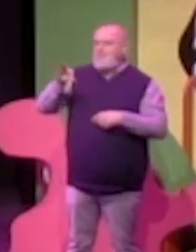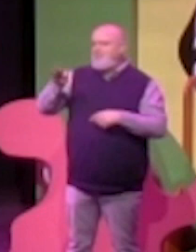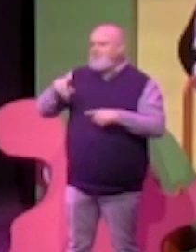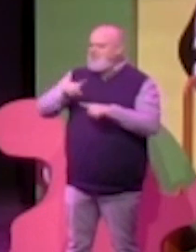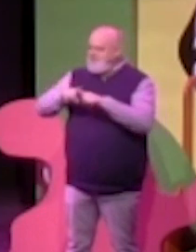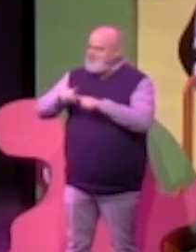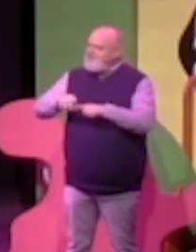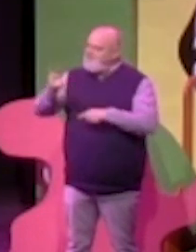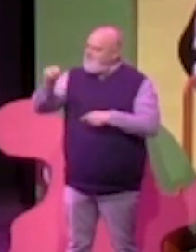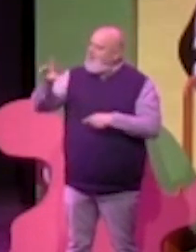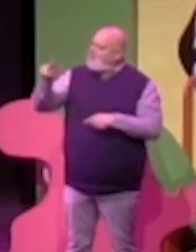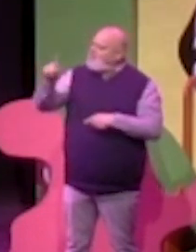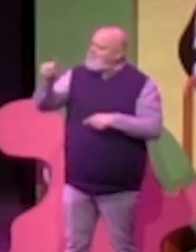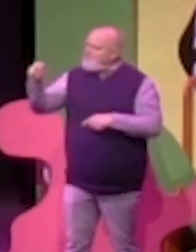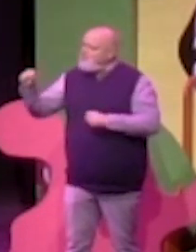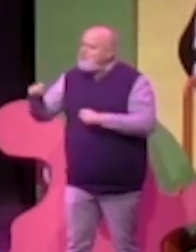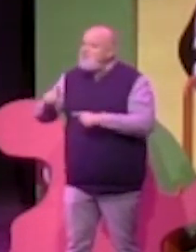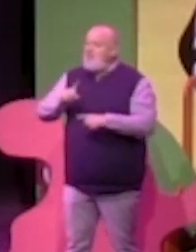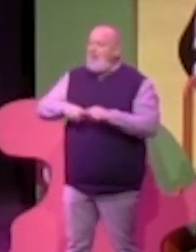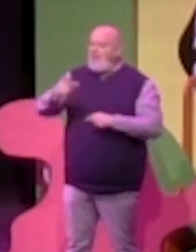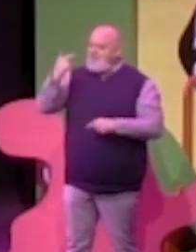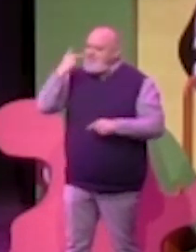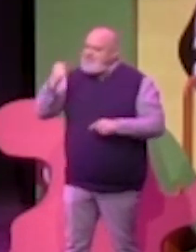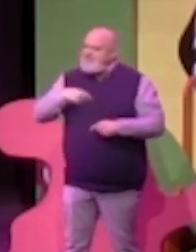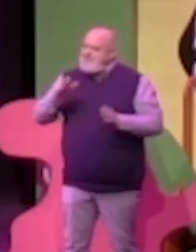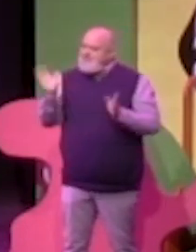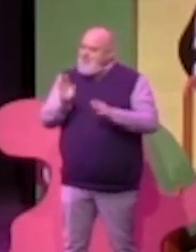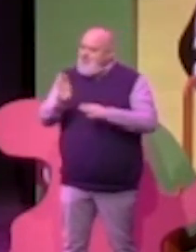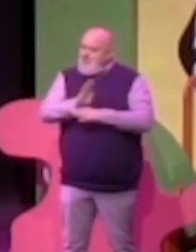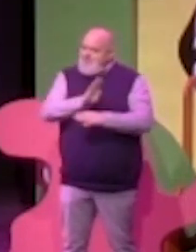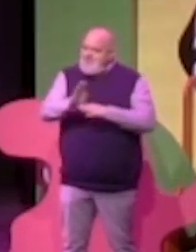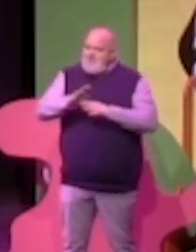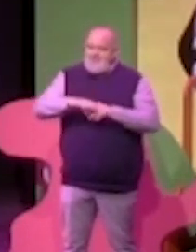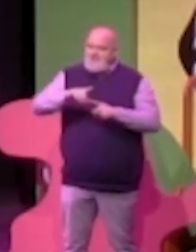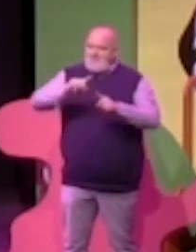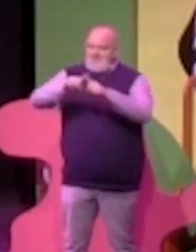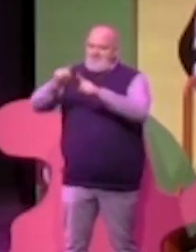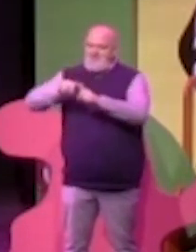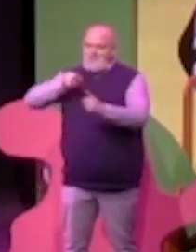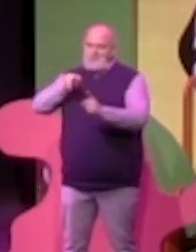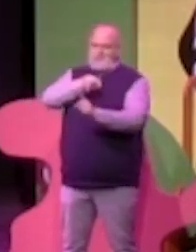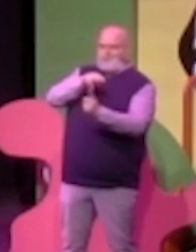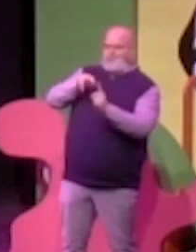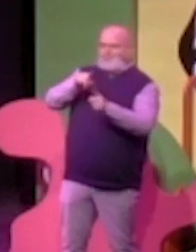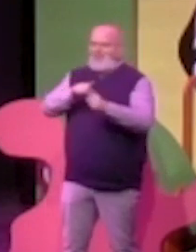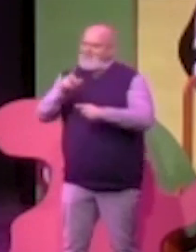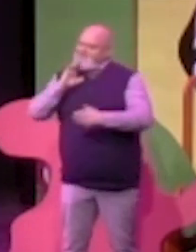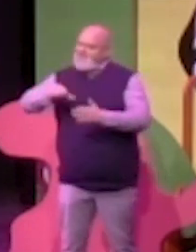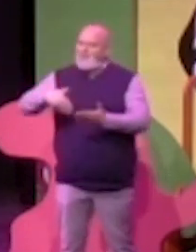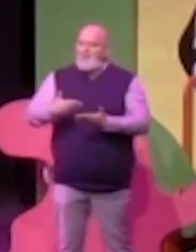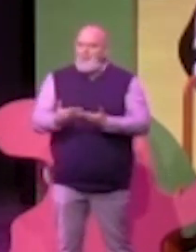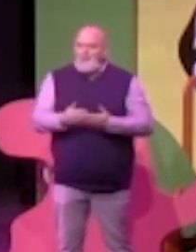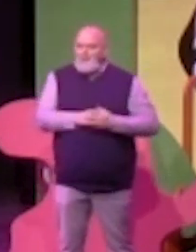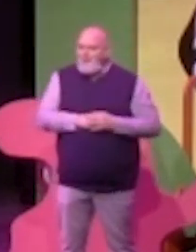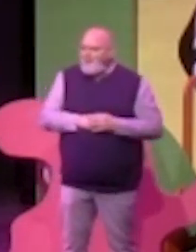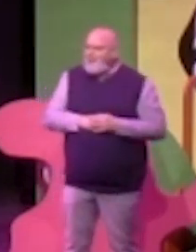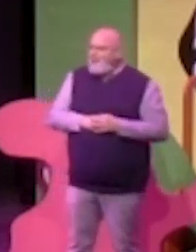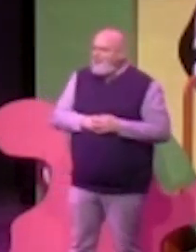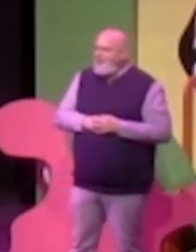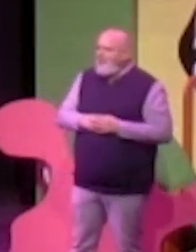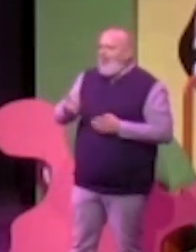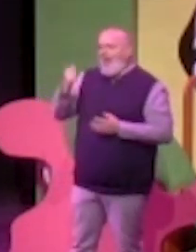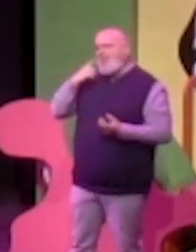to say I've seen small business from just about every angle. And I think that there are